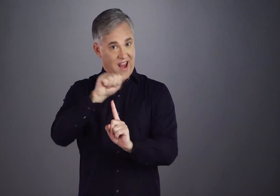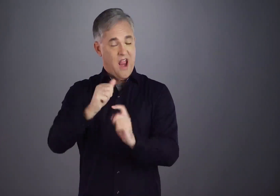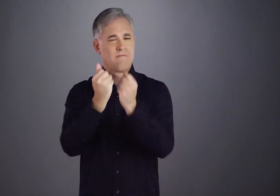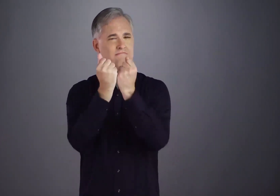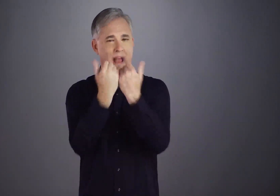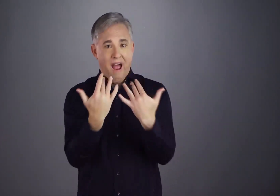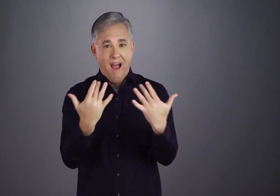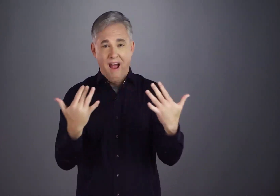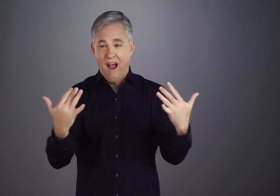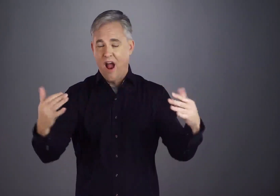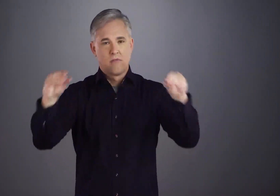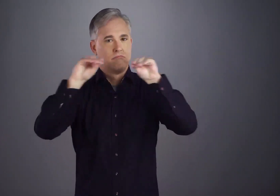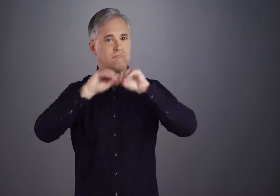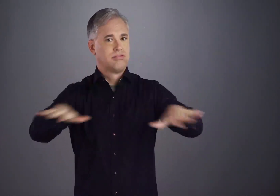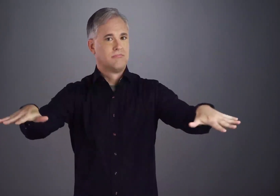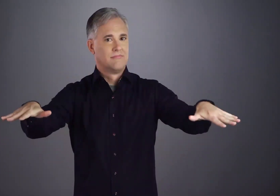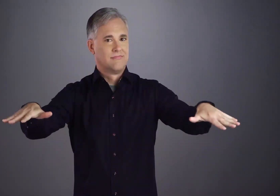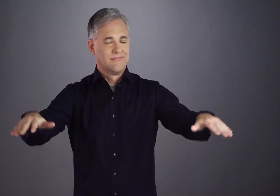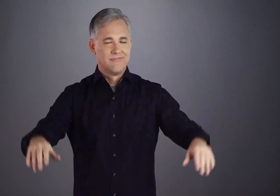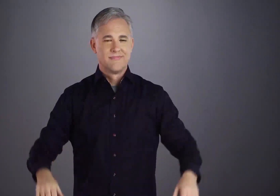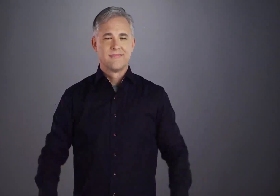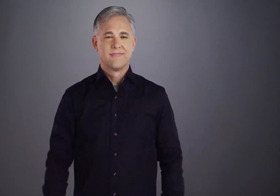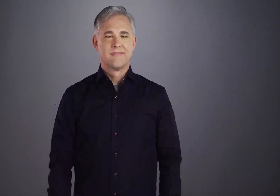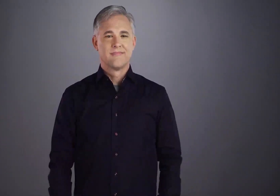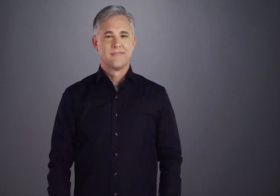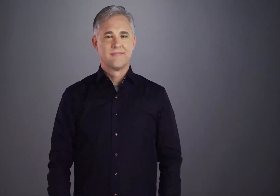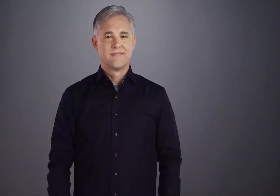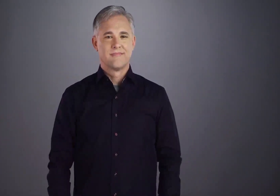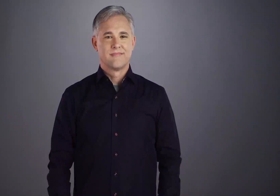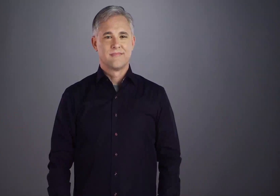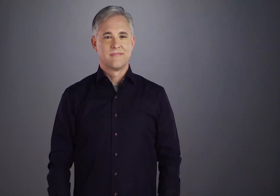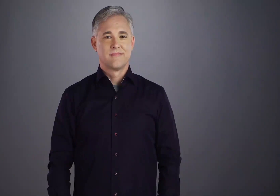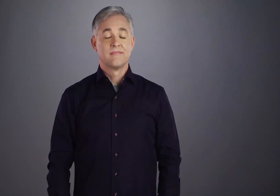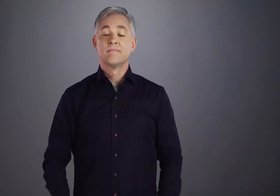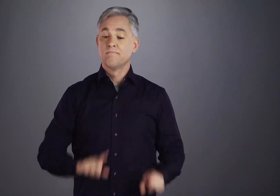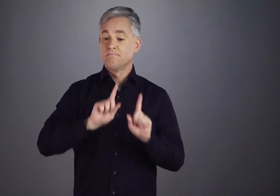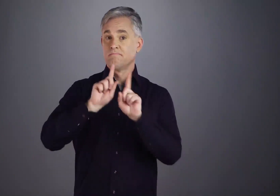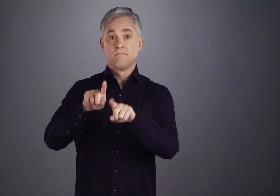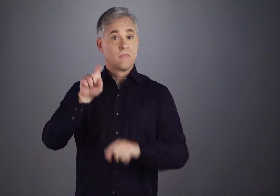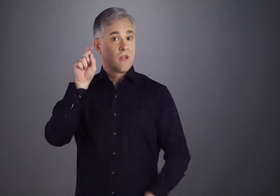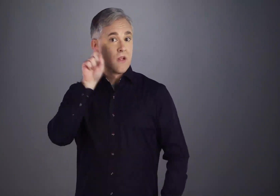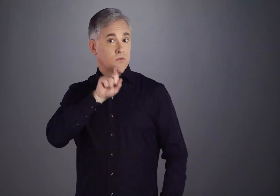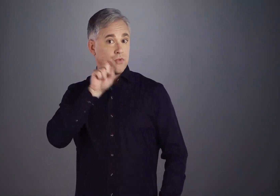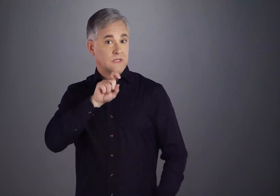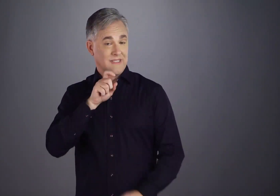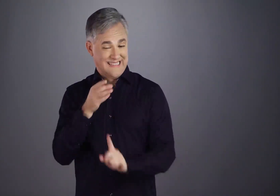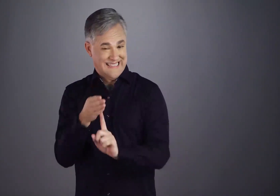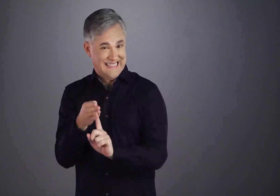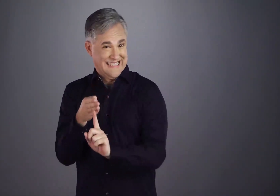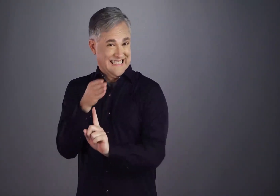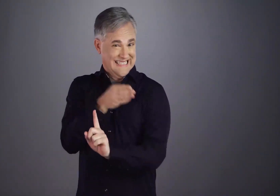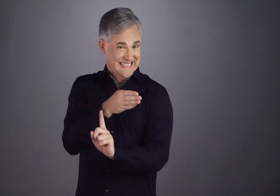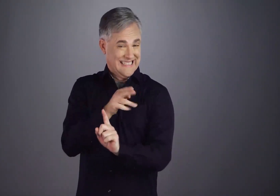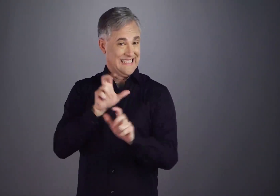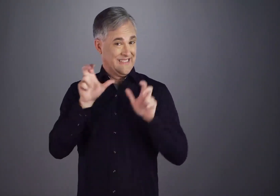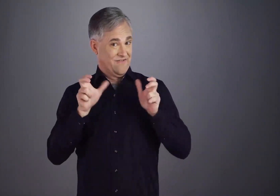Prior to his journey to Akron, the broker had worked hard with many alcoholics on the theory that only an alcoholic could help an